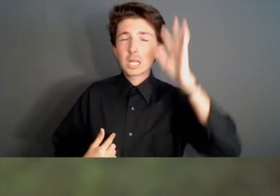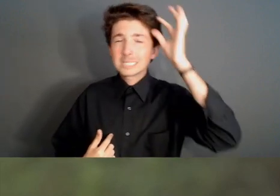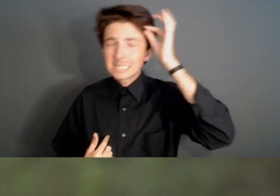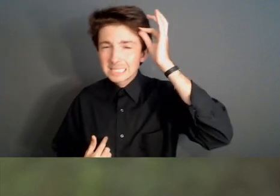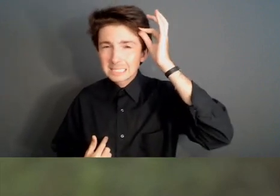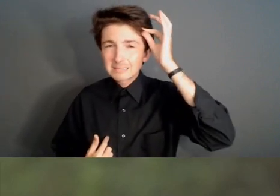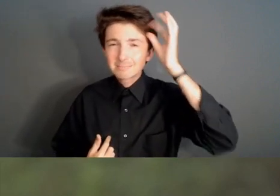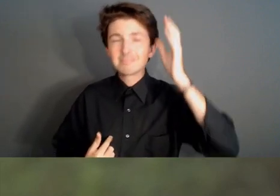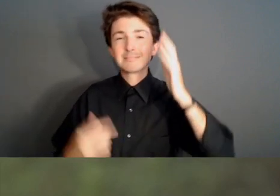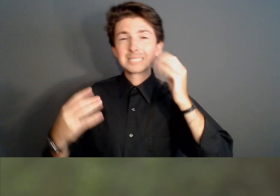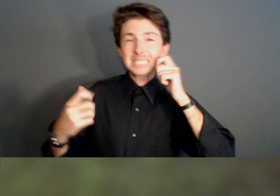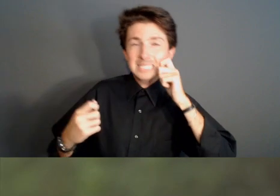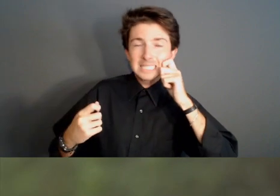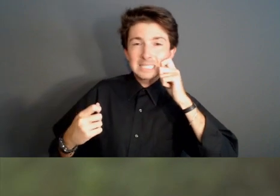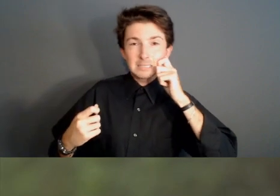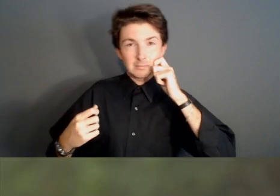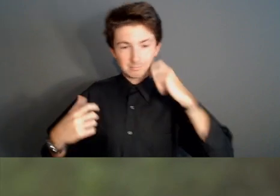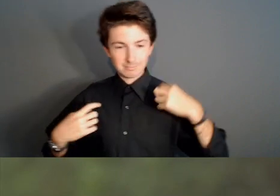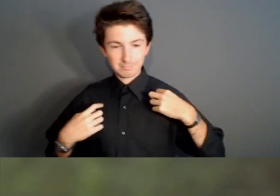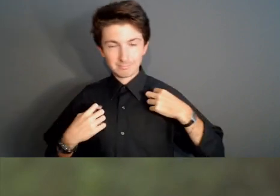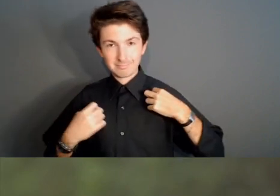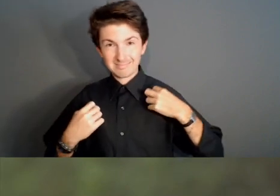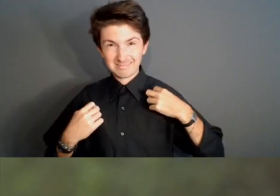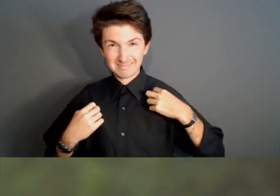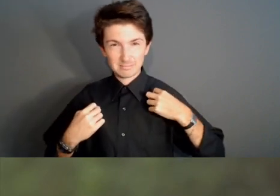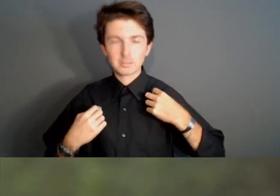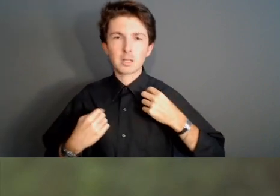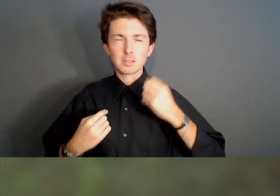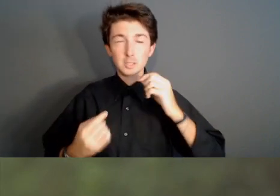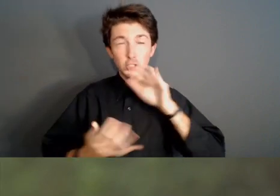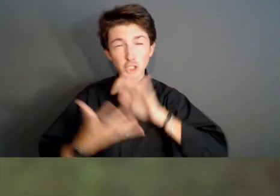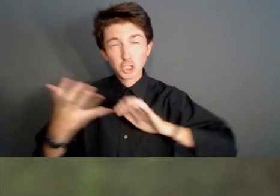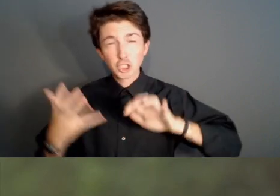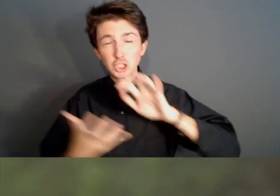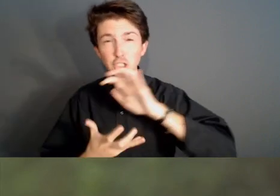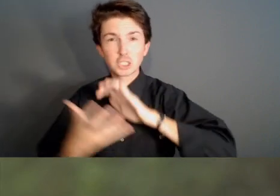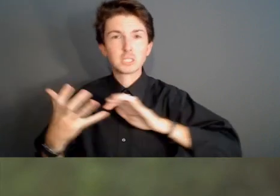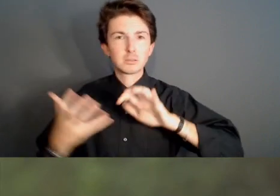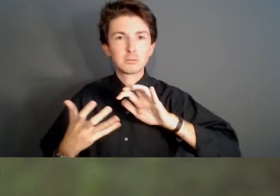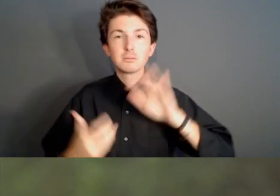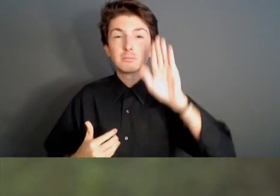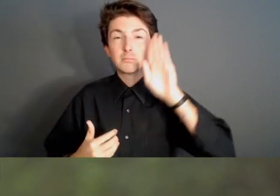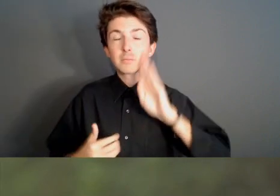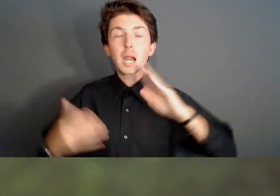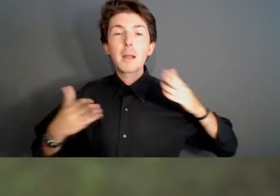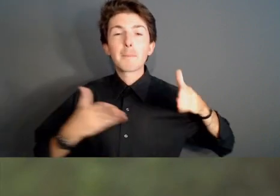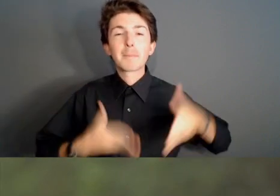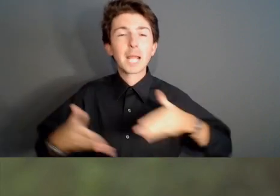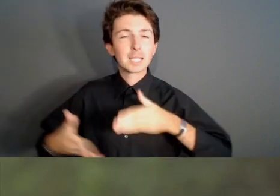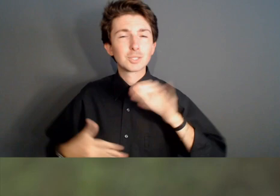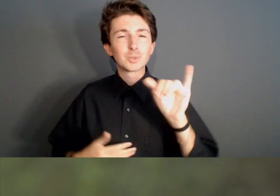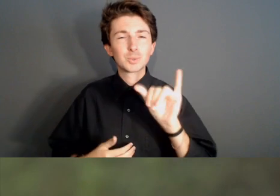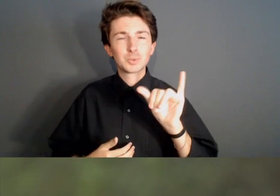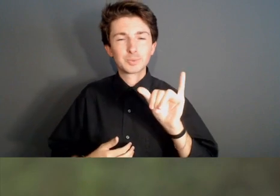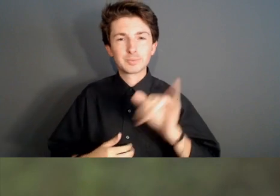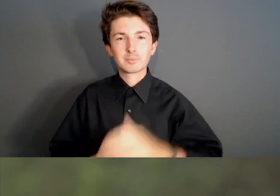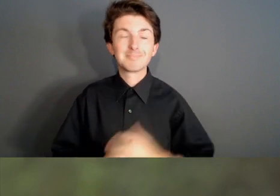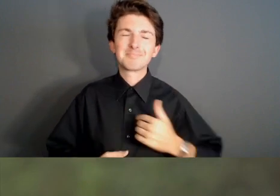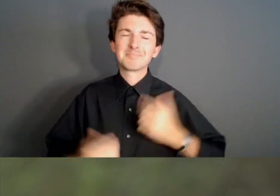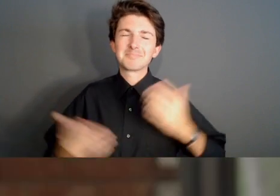brown-skinned man with brown hair, with brown pants, and my shirt is multicolored, and I'm happy to be